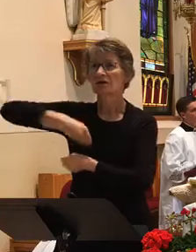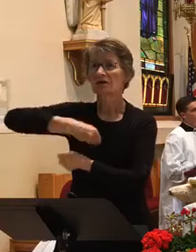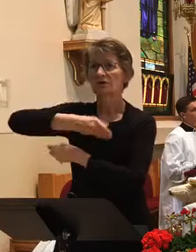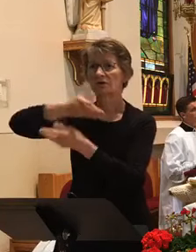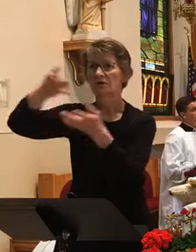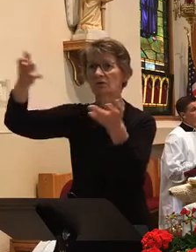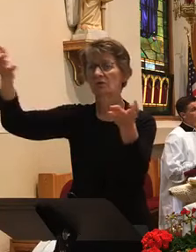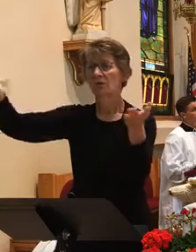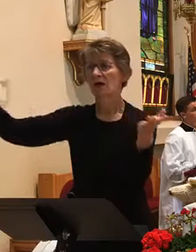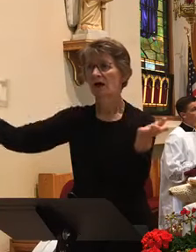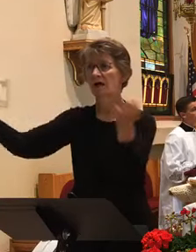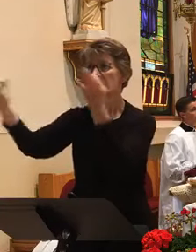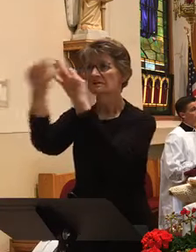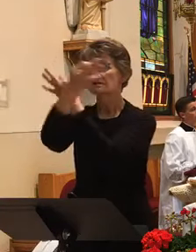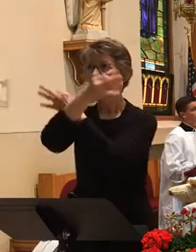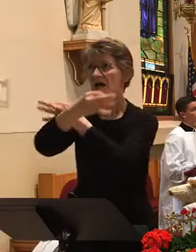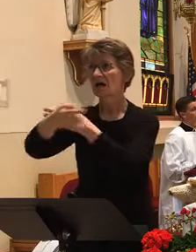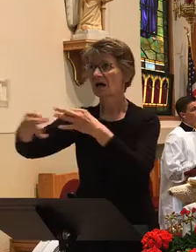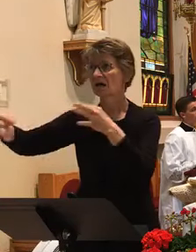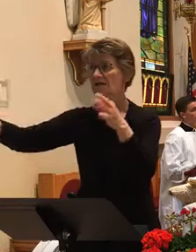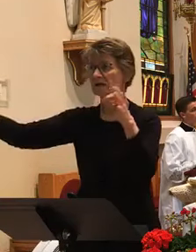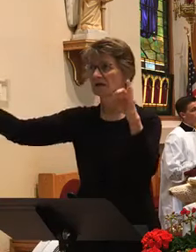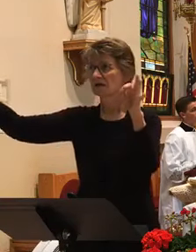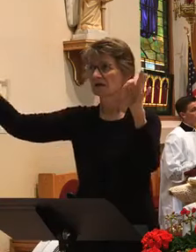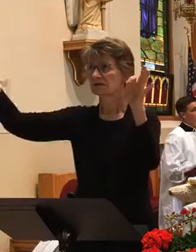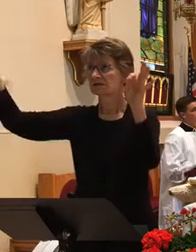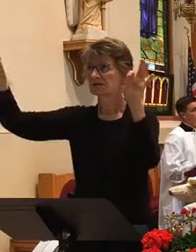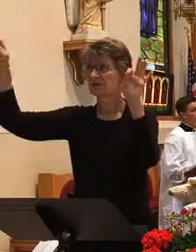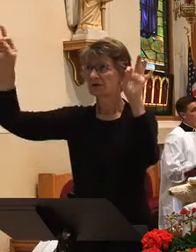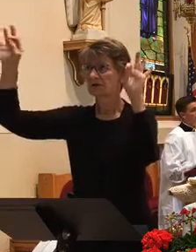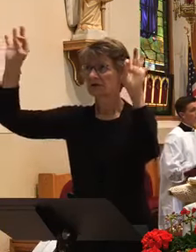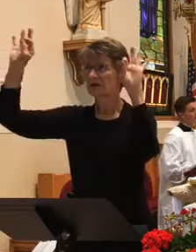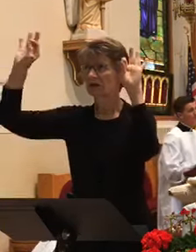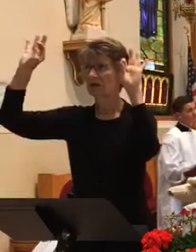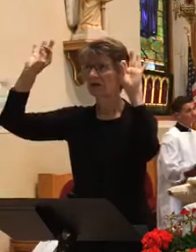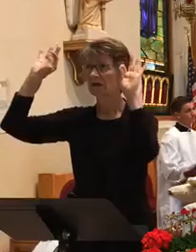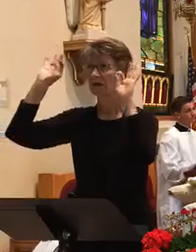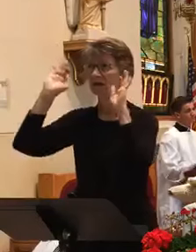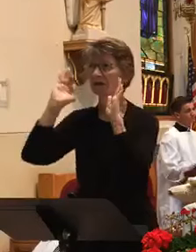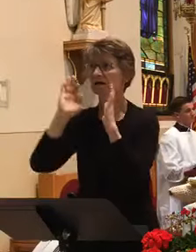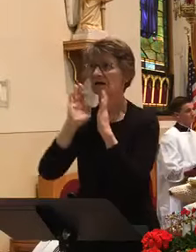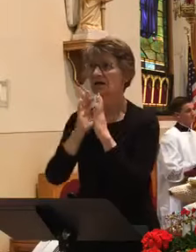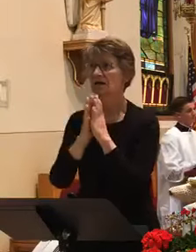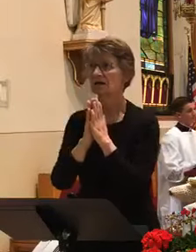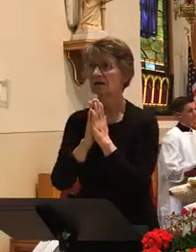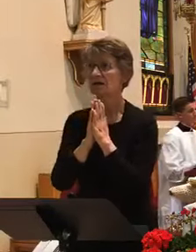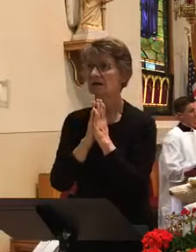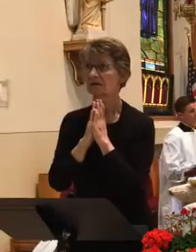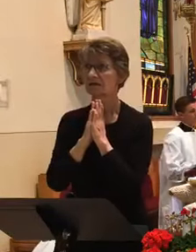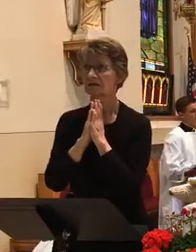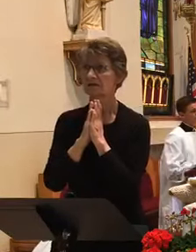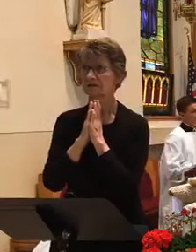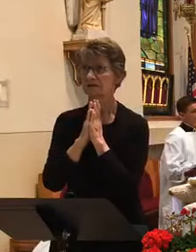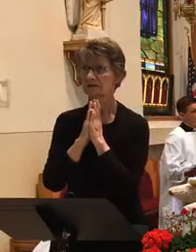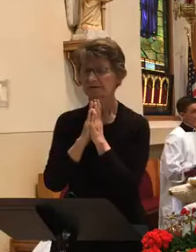resurrection you have set us free.